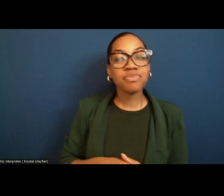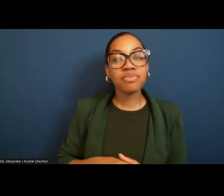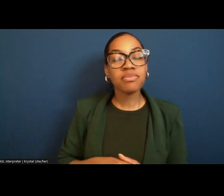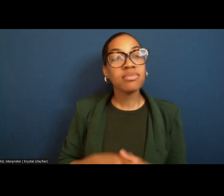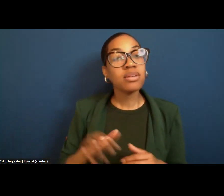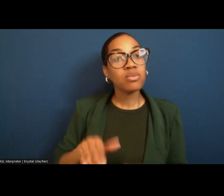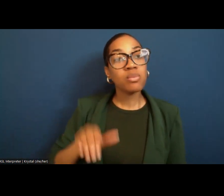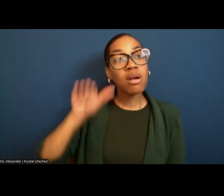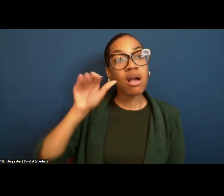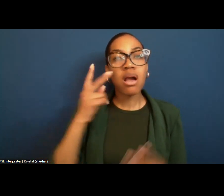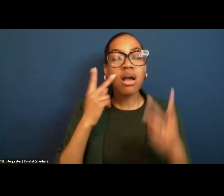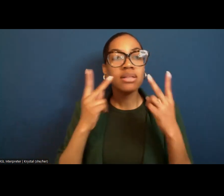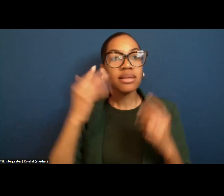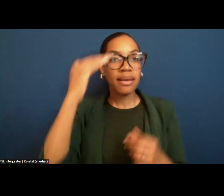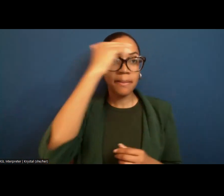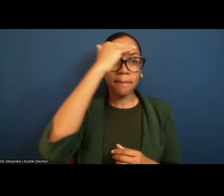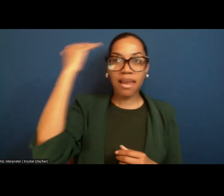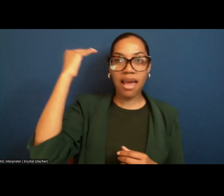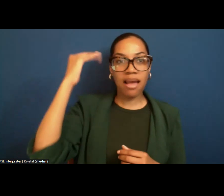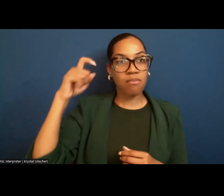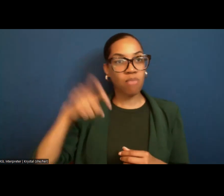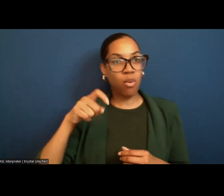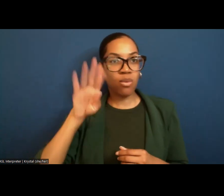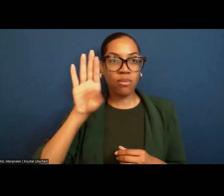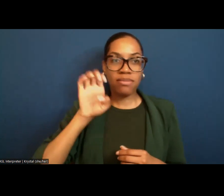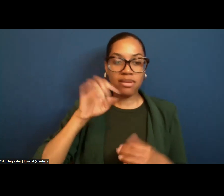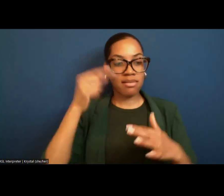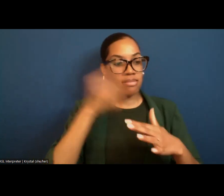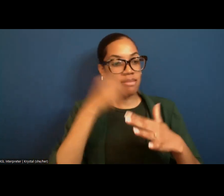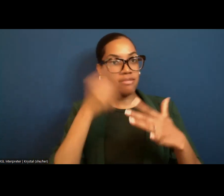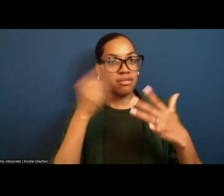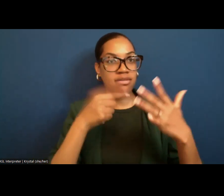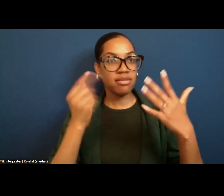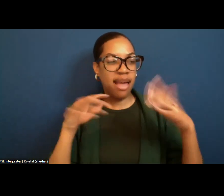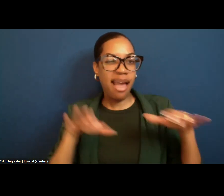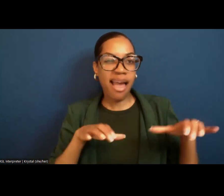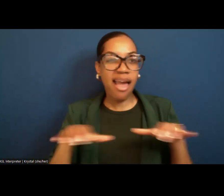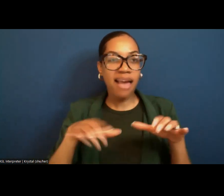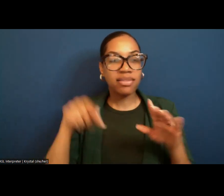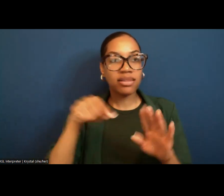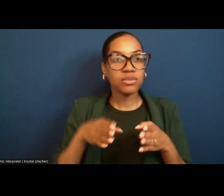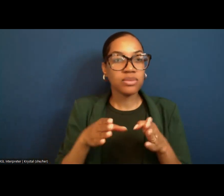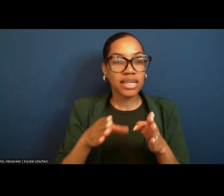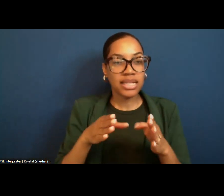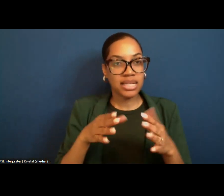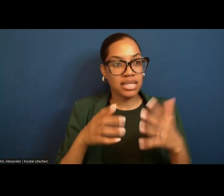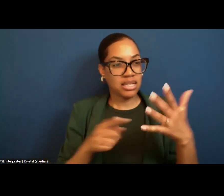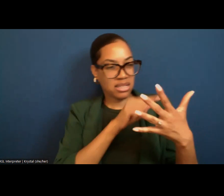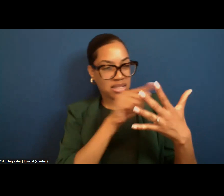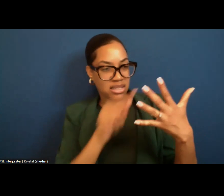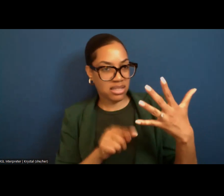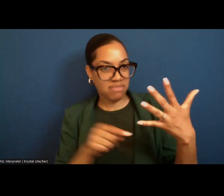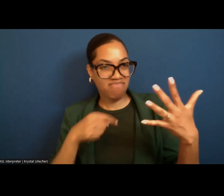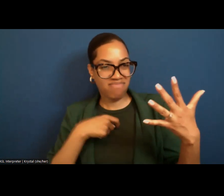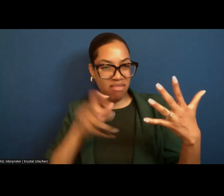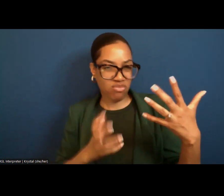or how they were supposed to act, and really being resistant to the idea that I had to fit a certain mold. And so